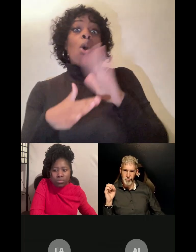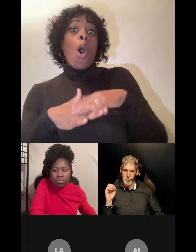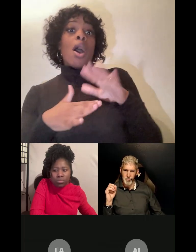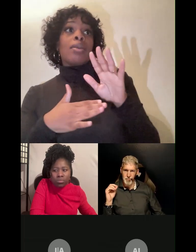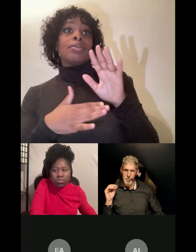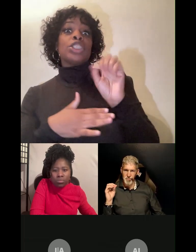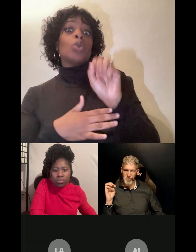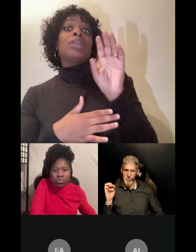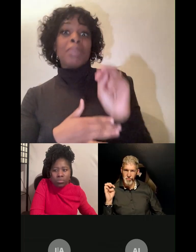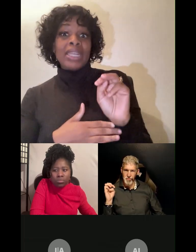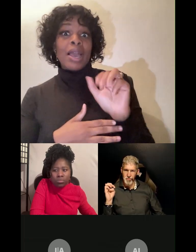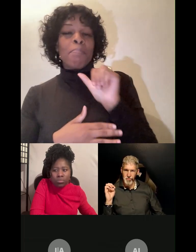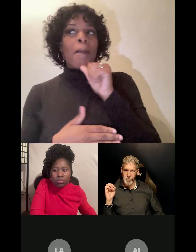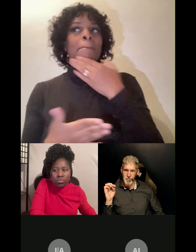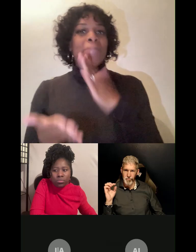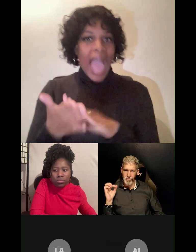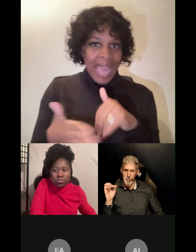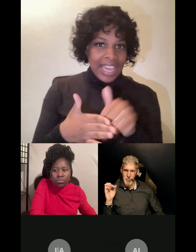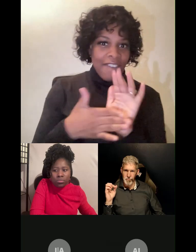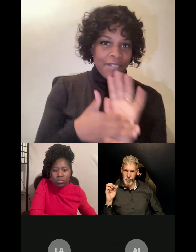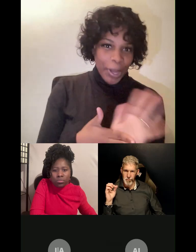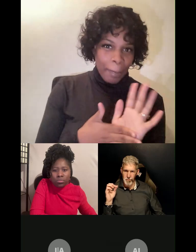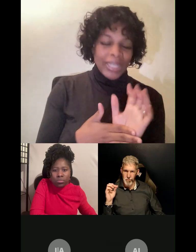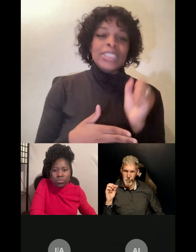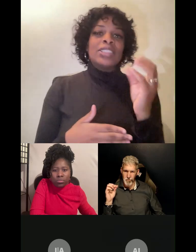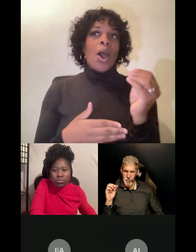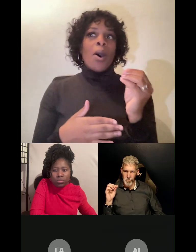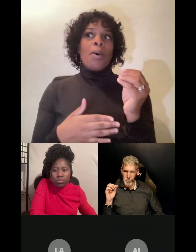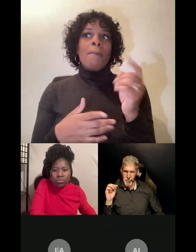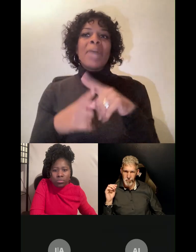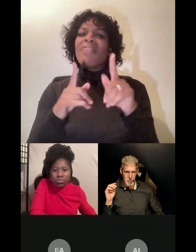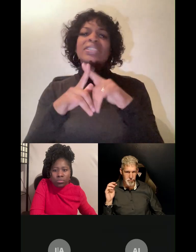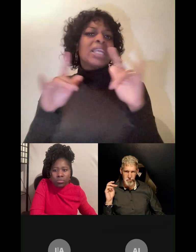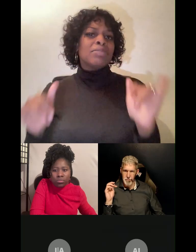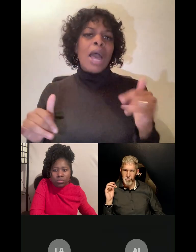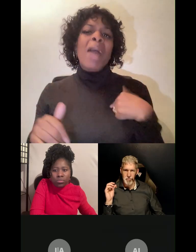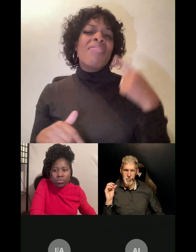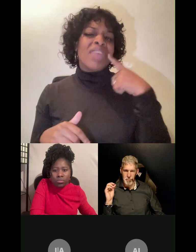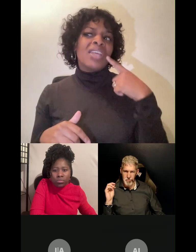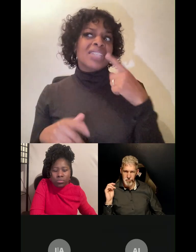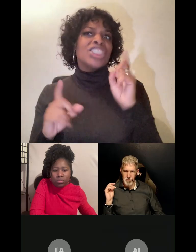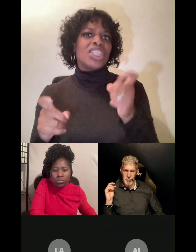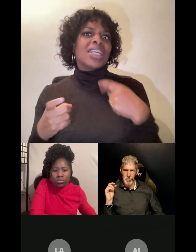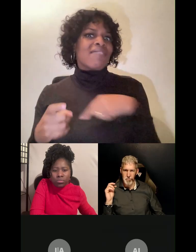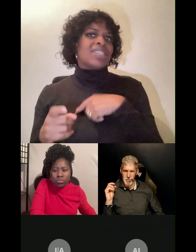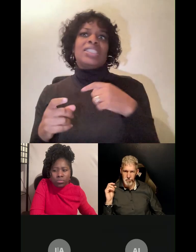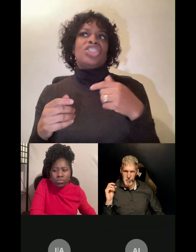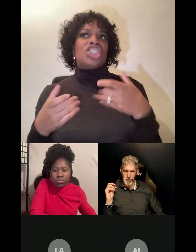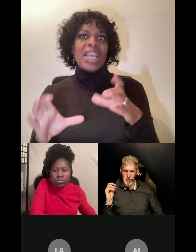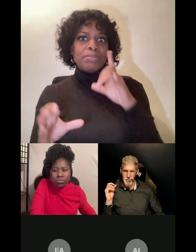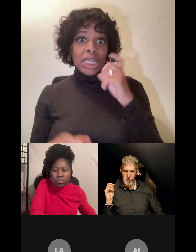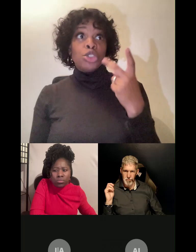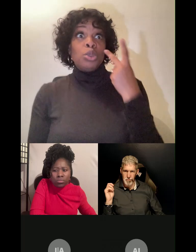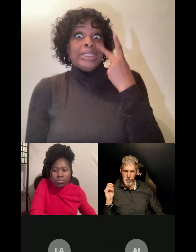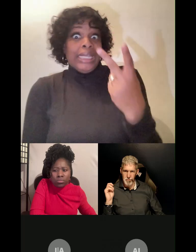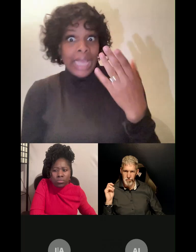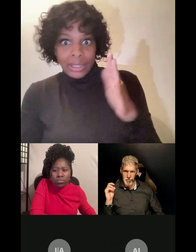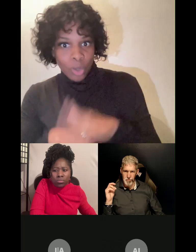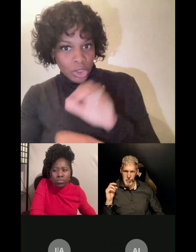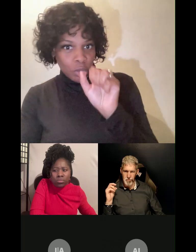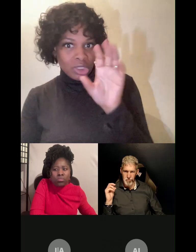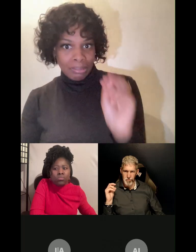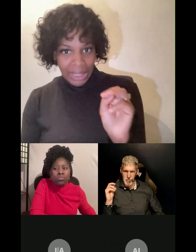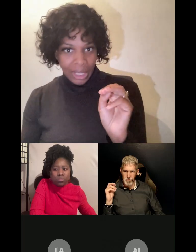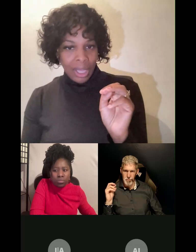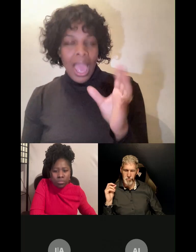be good on social media but bad in the film. So, but at the same time, I think they should give us the chance because you see